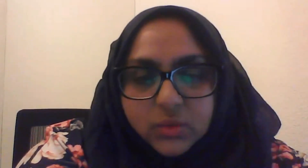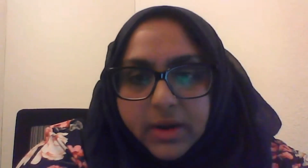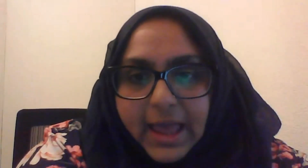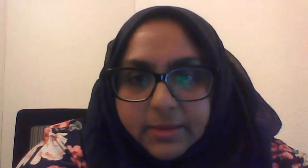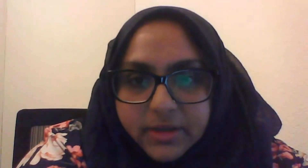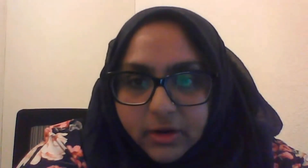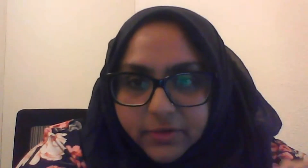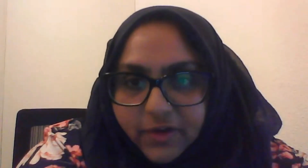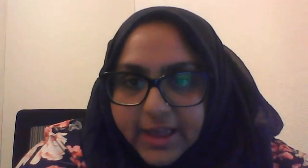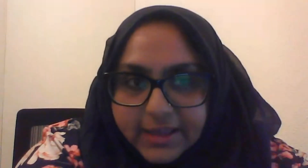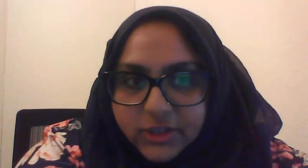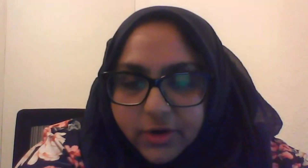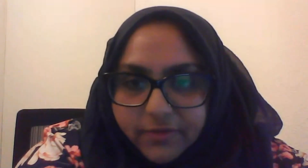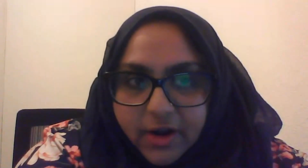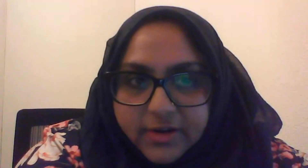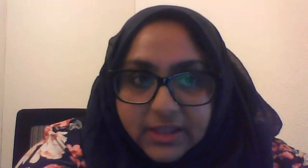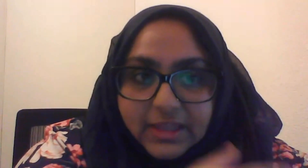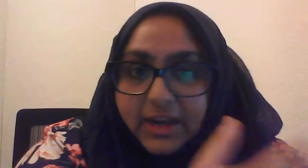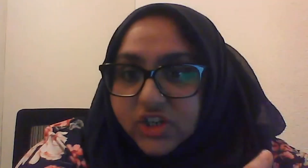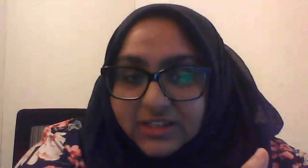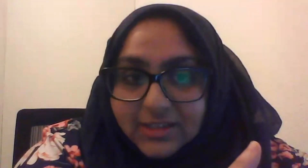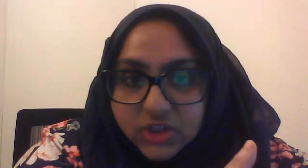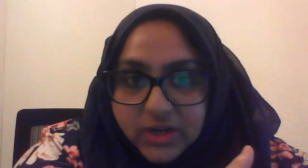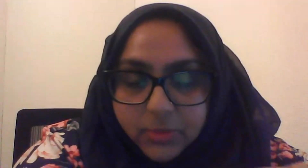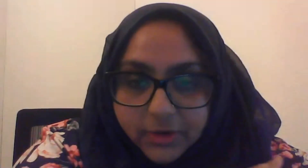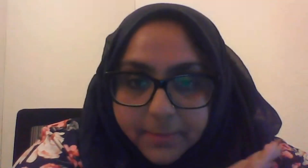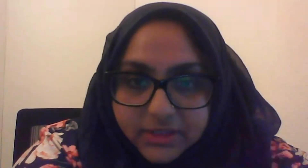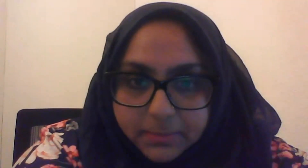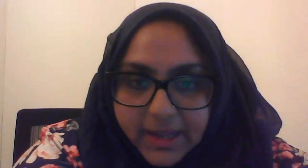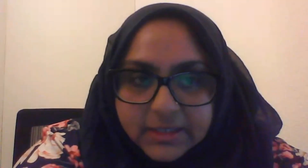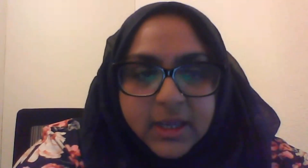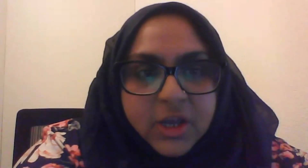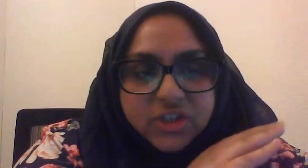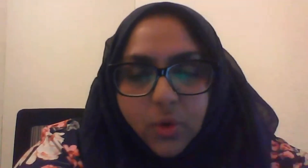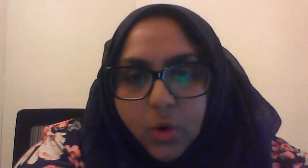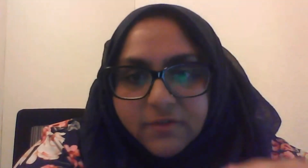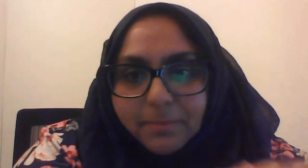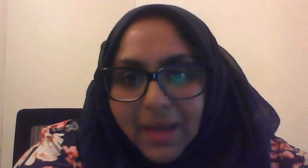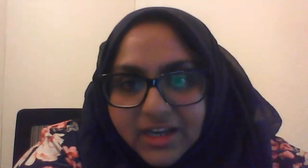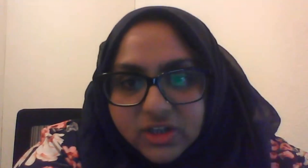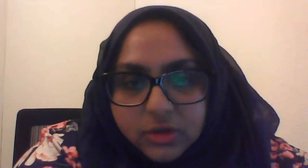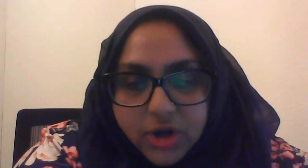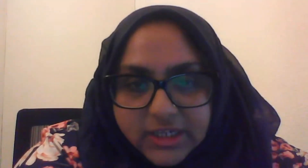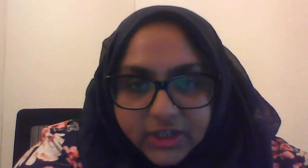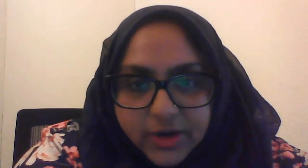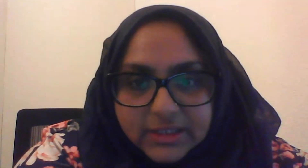one element of the fight against coronavirus that the NHS Test and Trace programme puts in place. So all of the manual contact